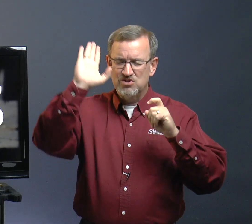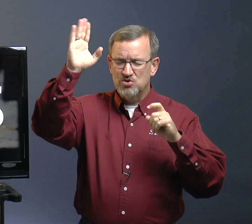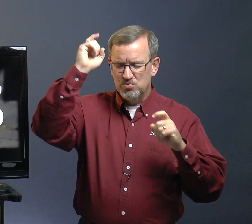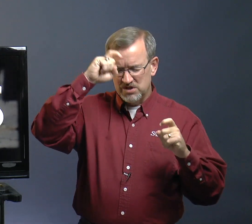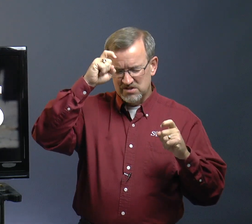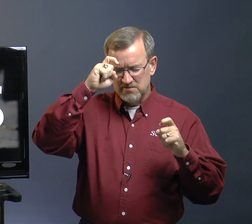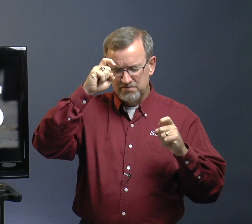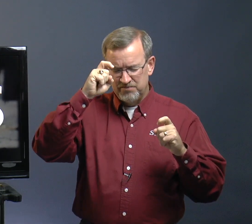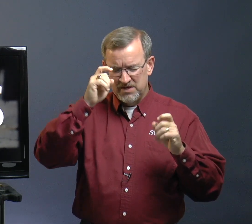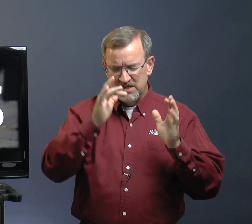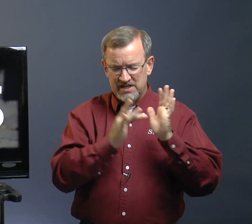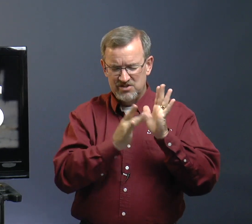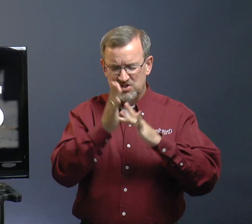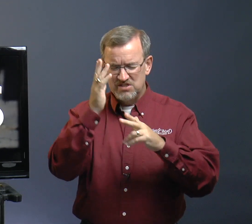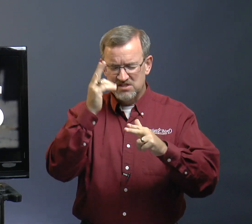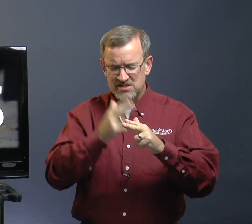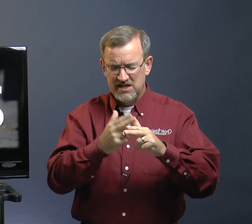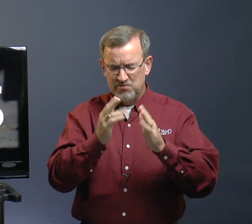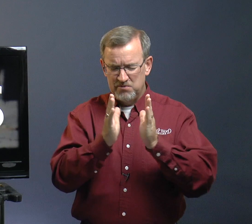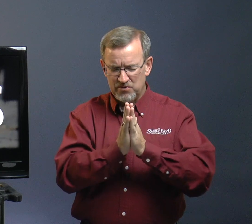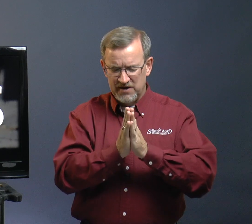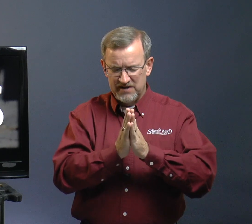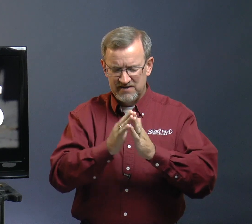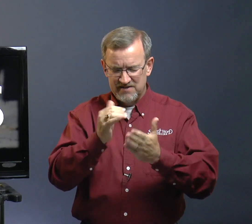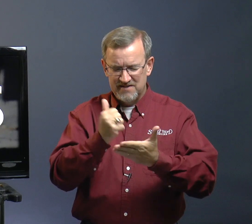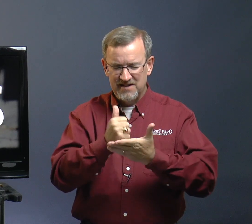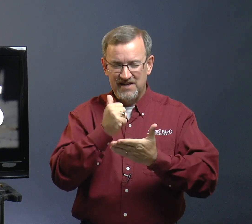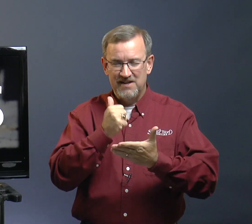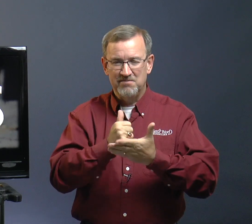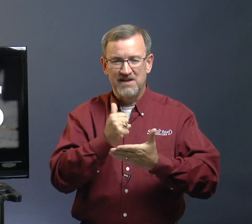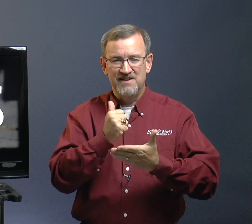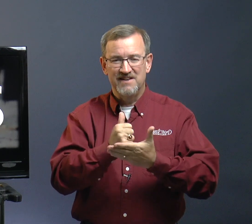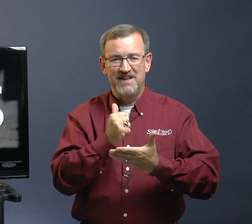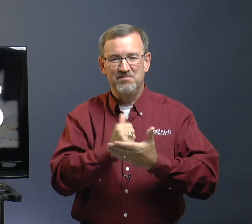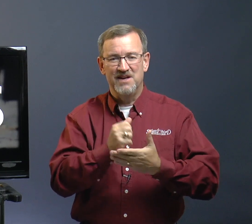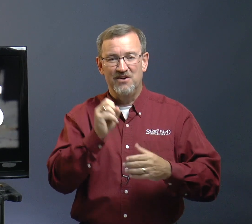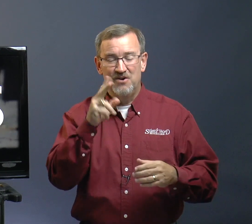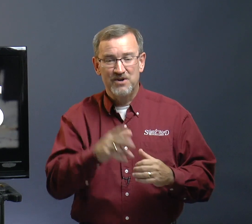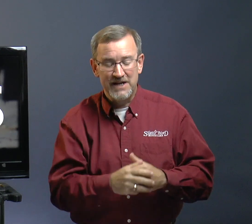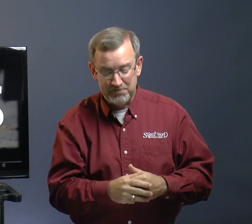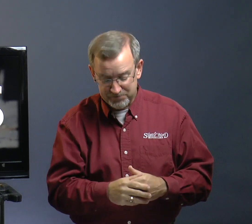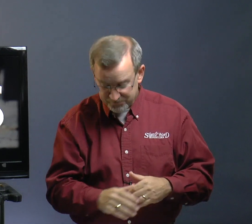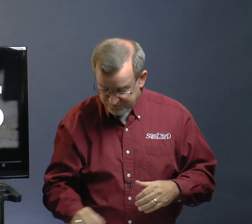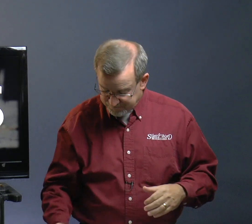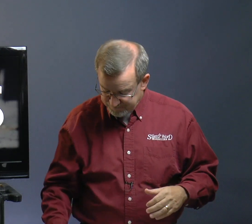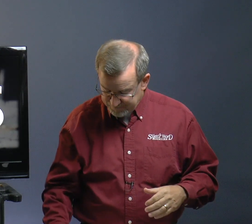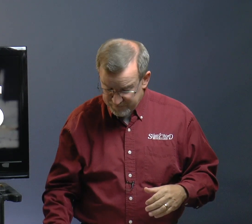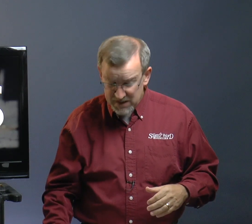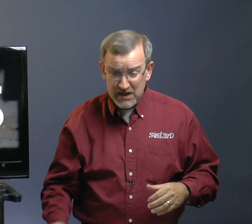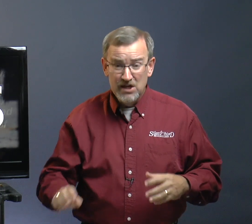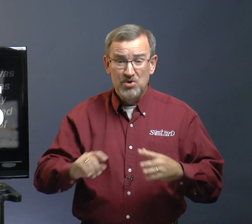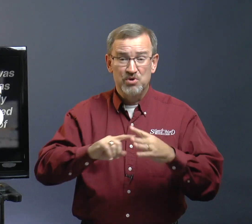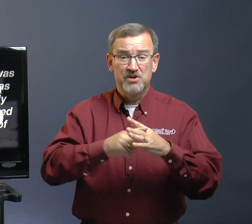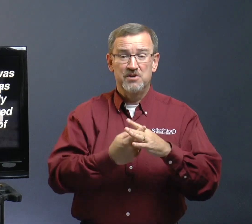your wisdom. In Jesus' name we pray. Amen. Amen. All right. We're going to